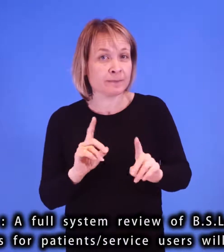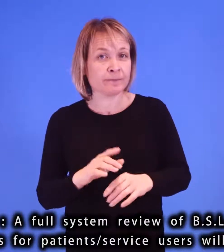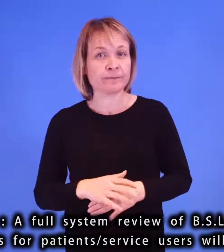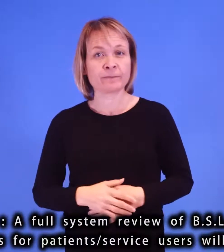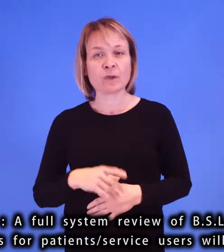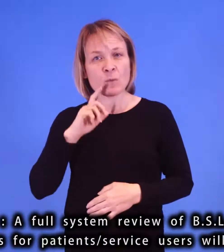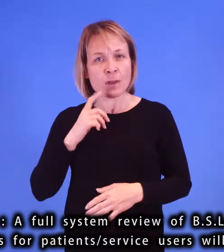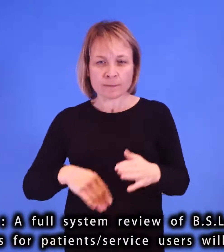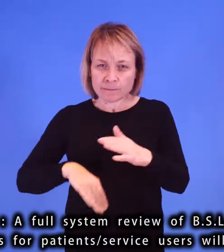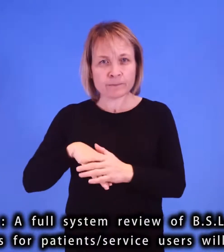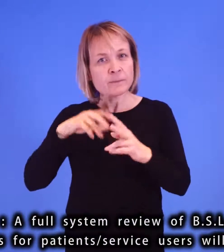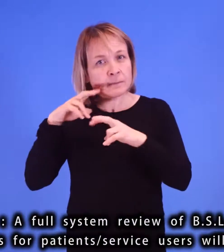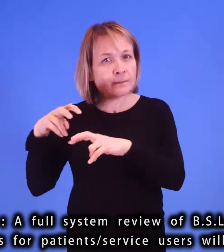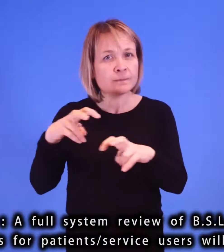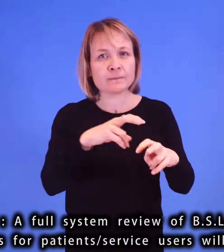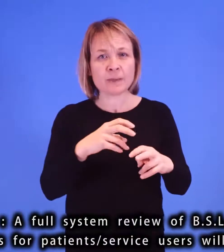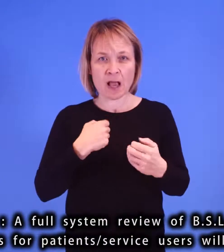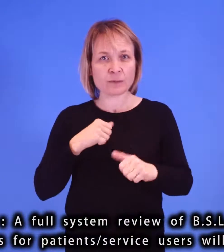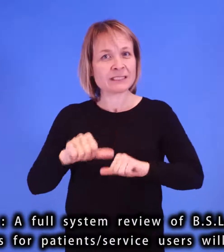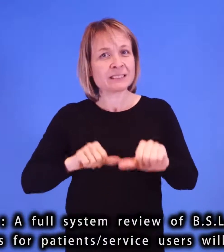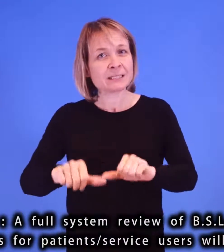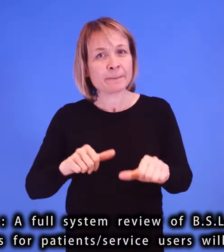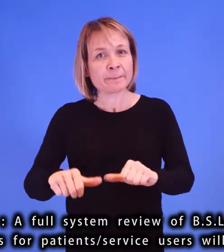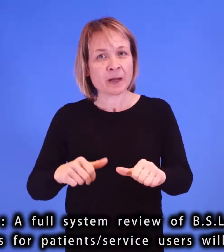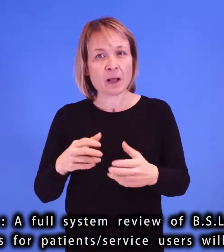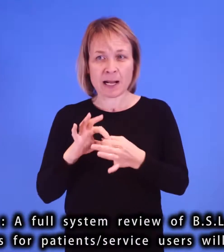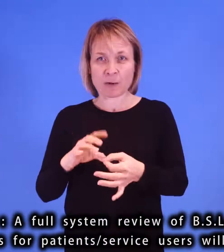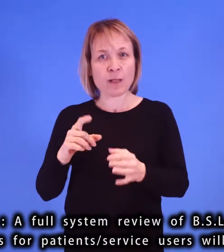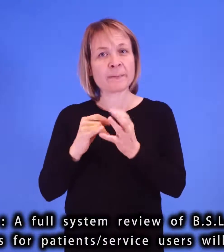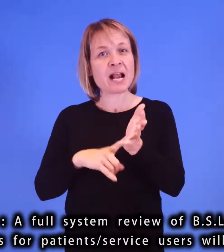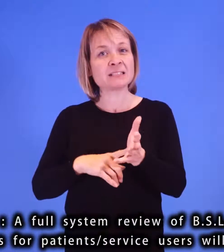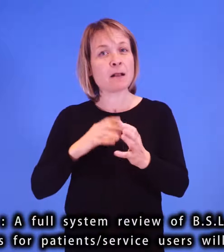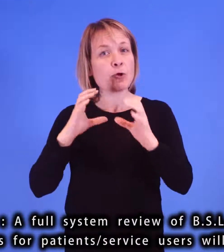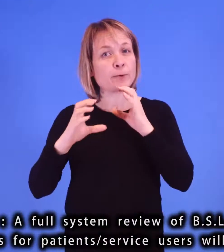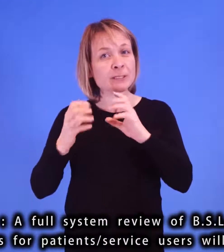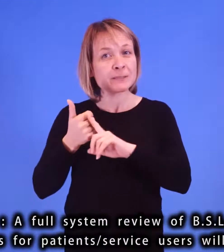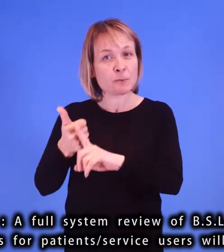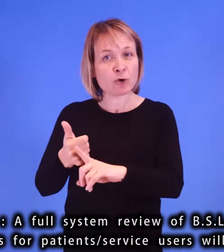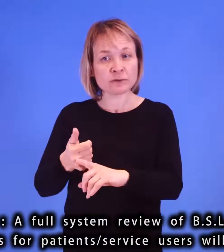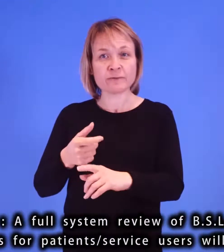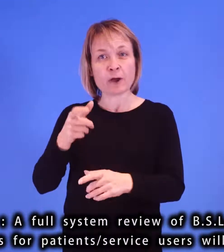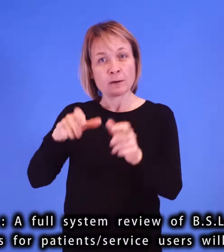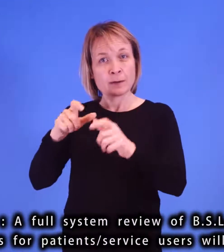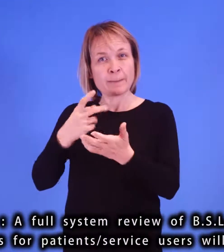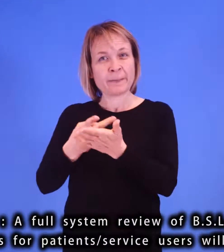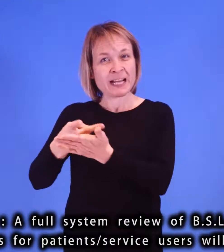Actions. A full system review of BSL communication supports for patients and service